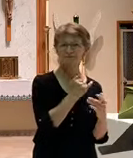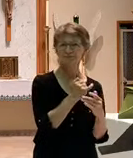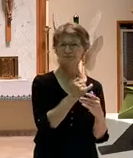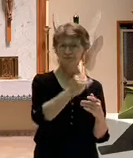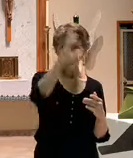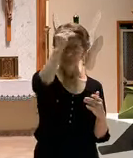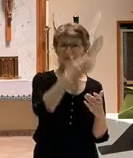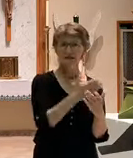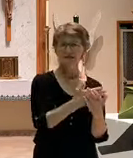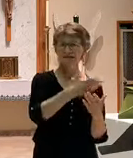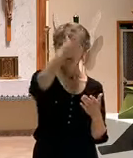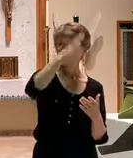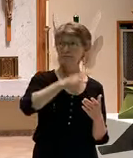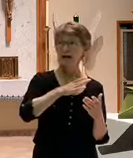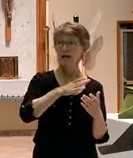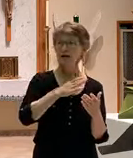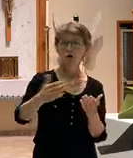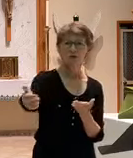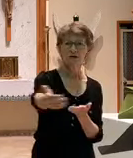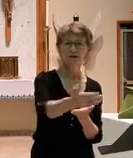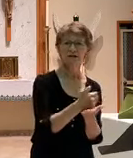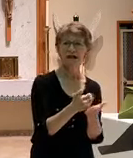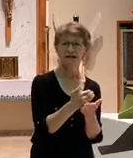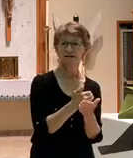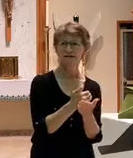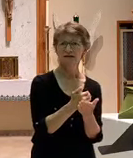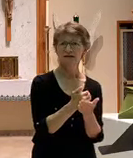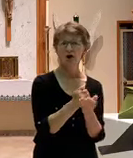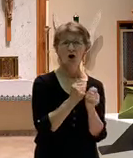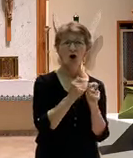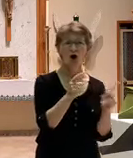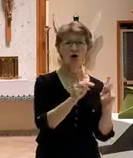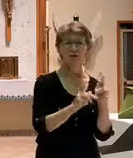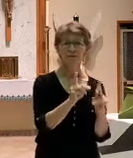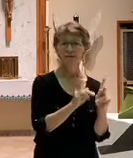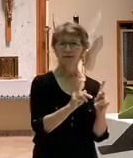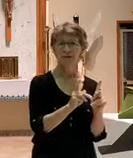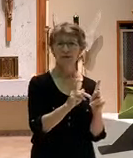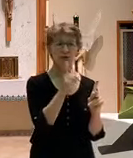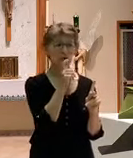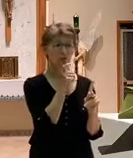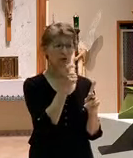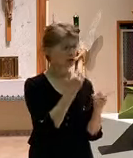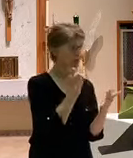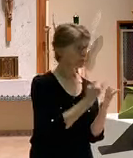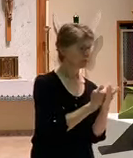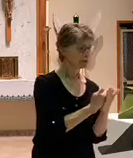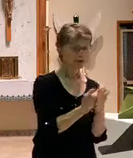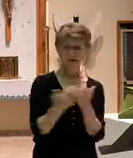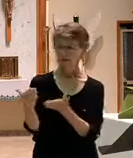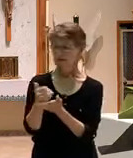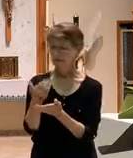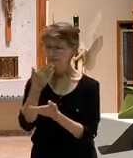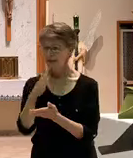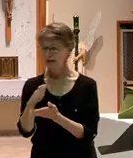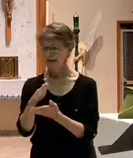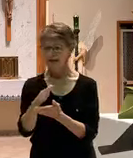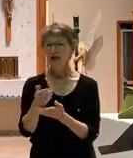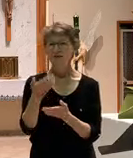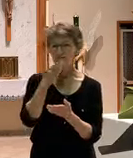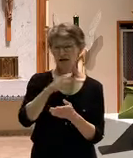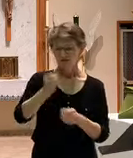will collect out of his kingdom all who cause others to sin and all evildoers. They will throw